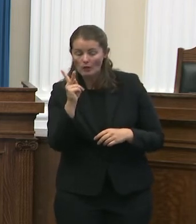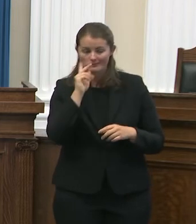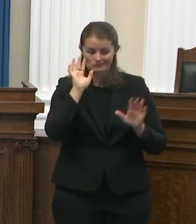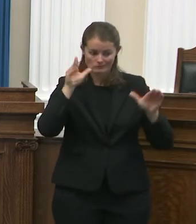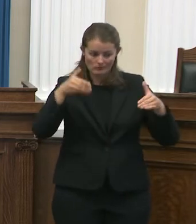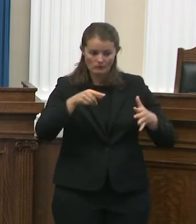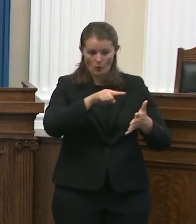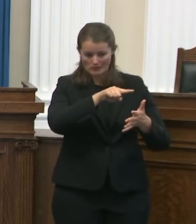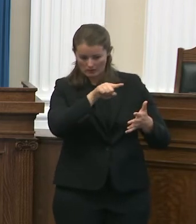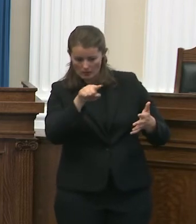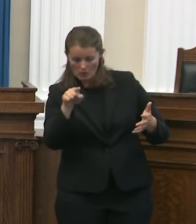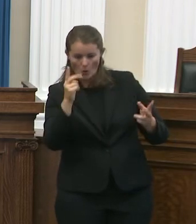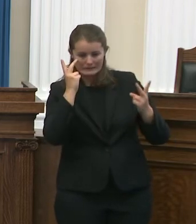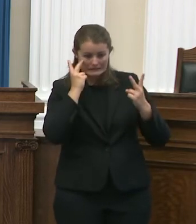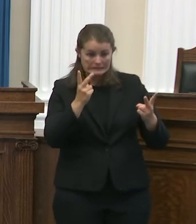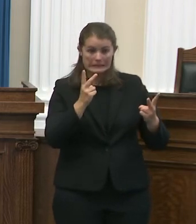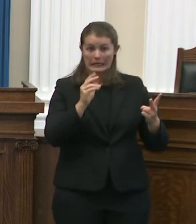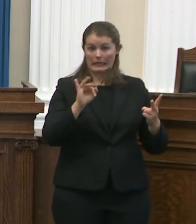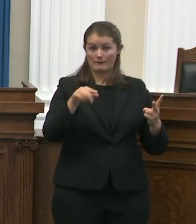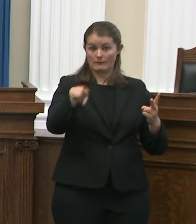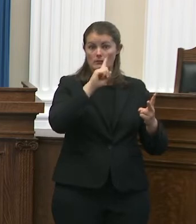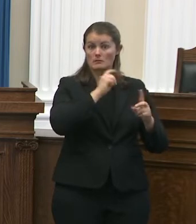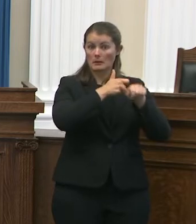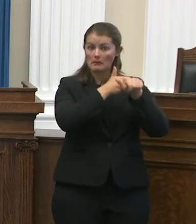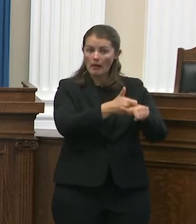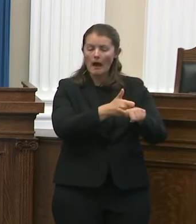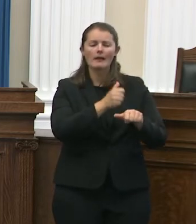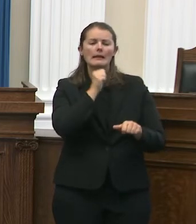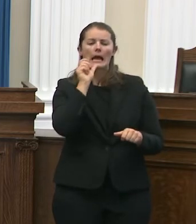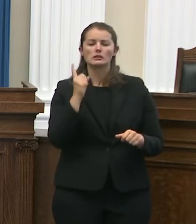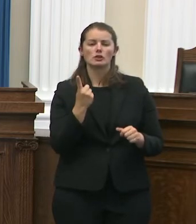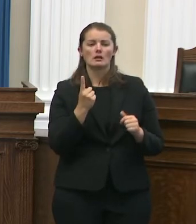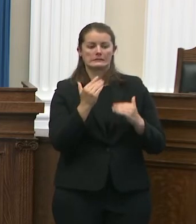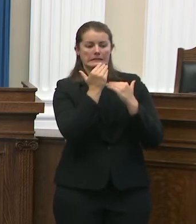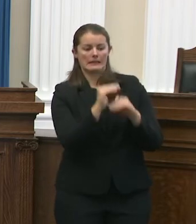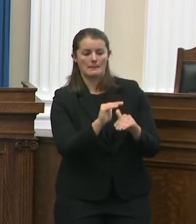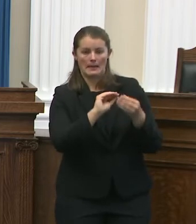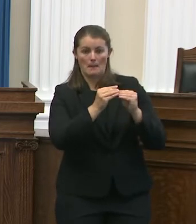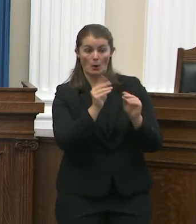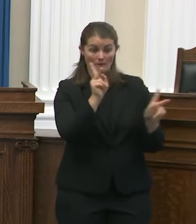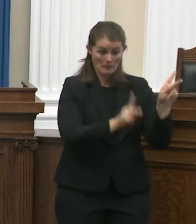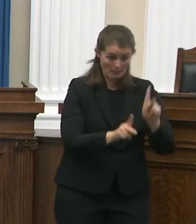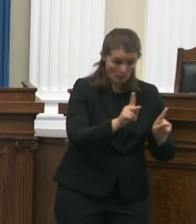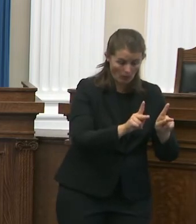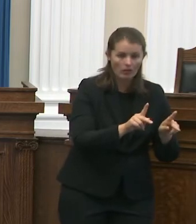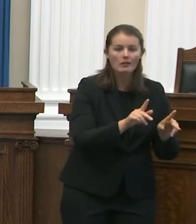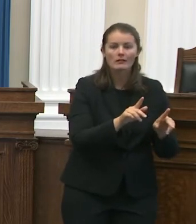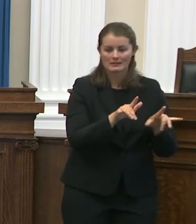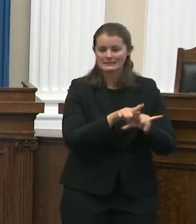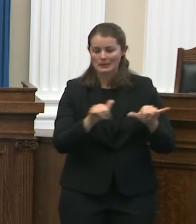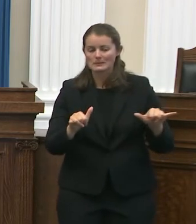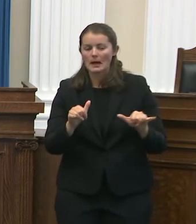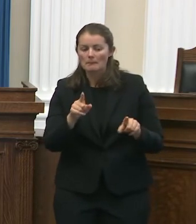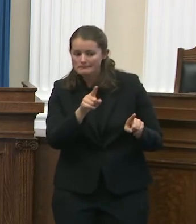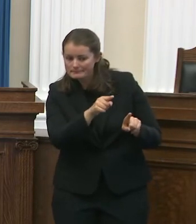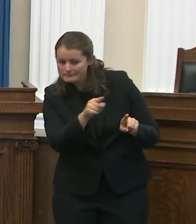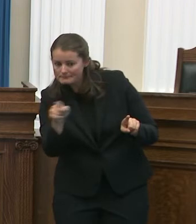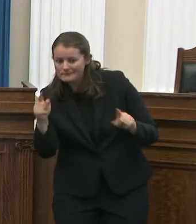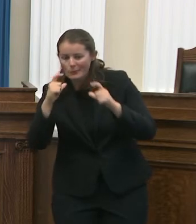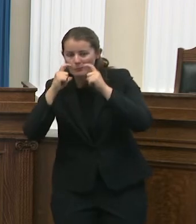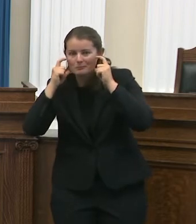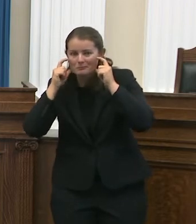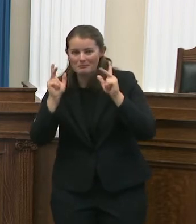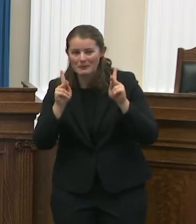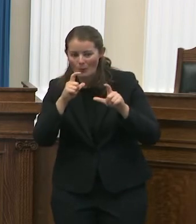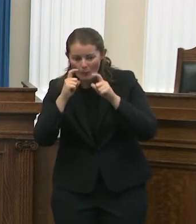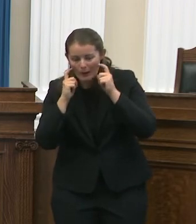how if they are complying, not just with the capacity and the social distancing, but with the mask wearing. We're having a problem in that